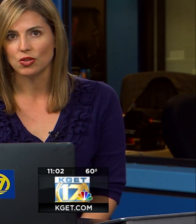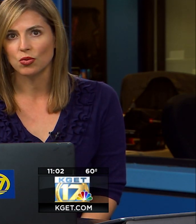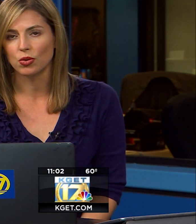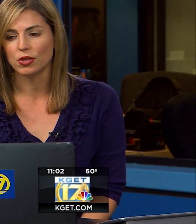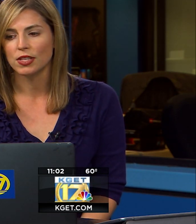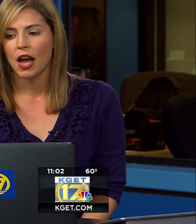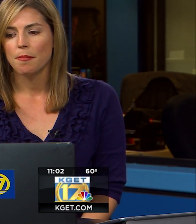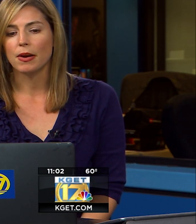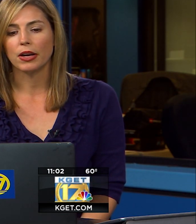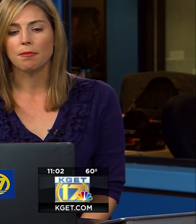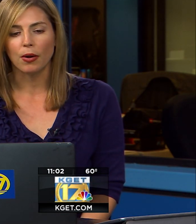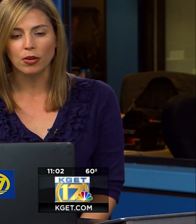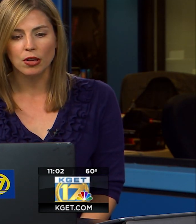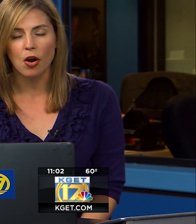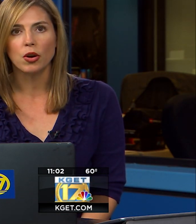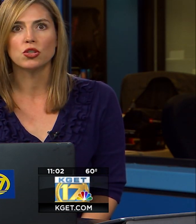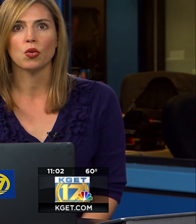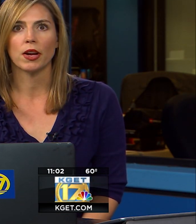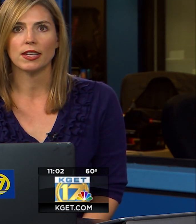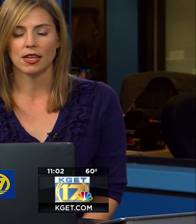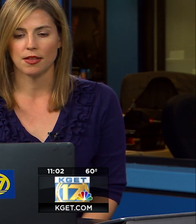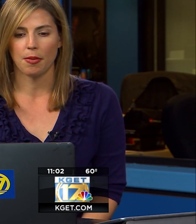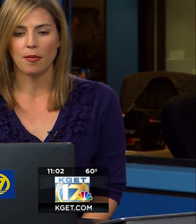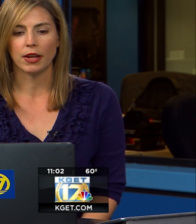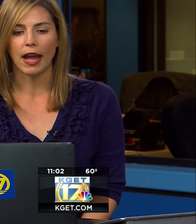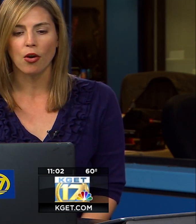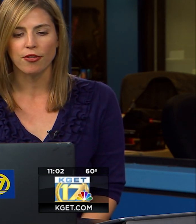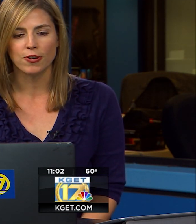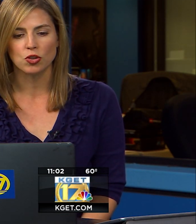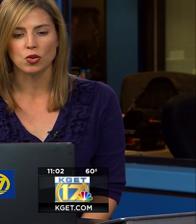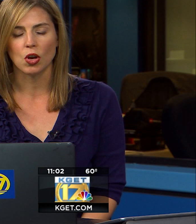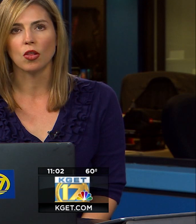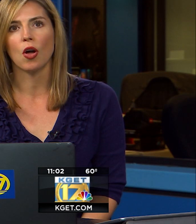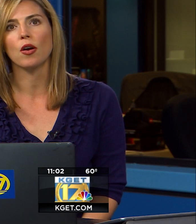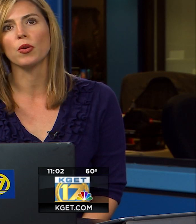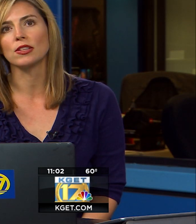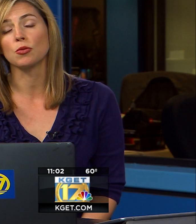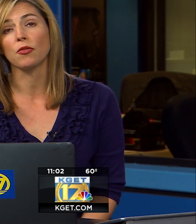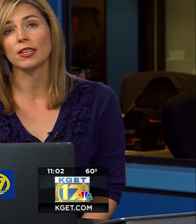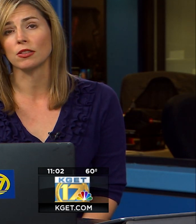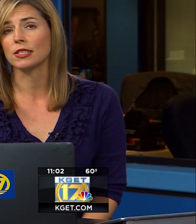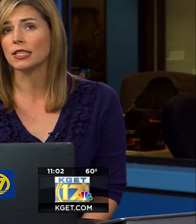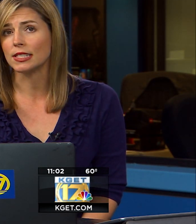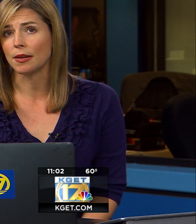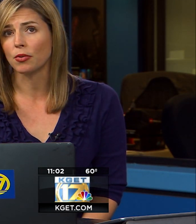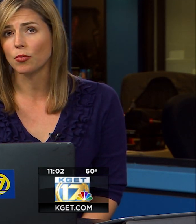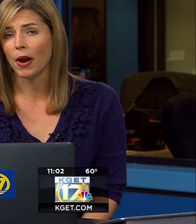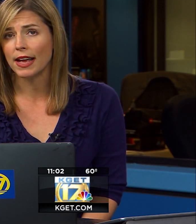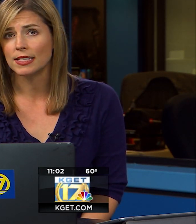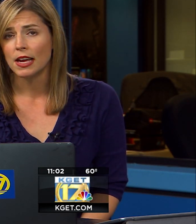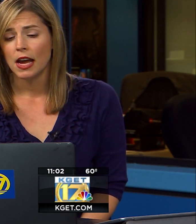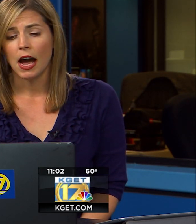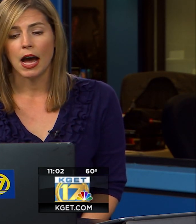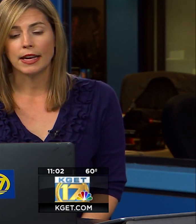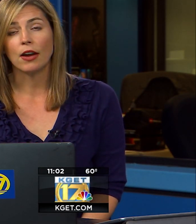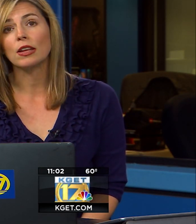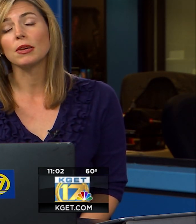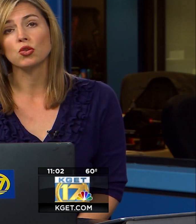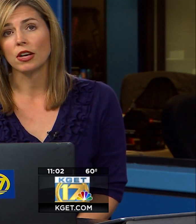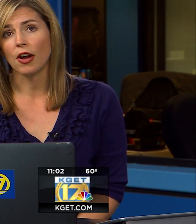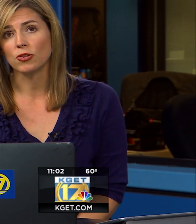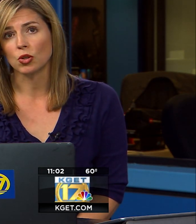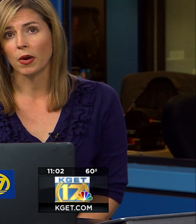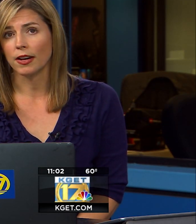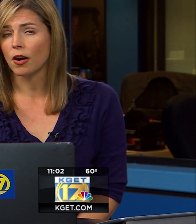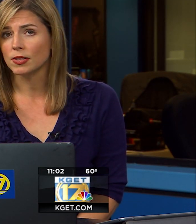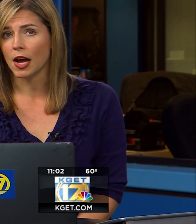Superintendent of Schools Mary Barlow joined the public health officials along with Supervisor LETICIA PEREZ, County